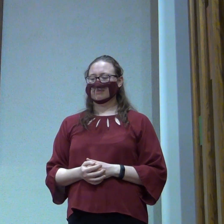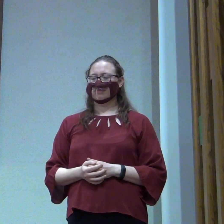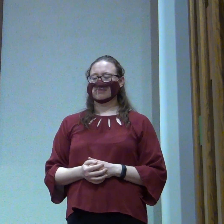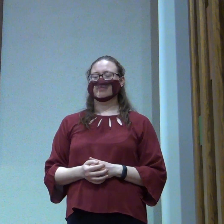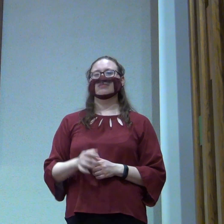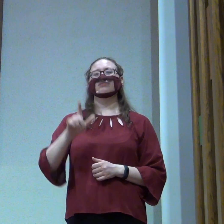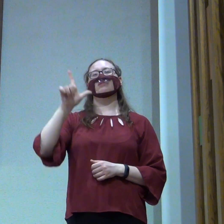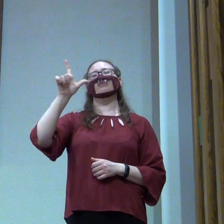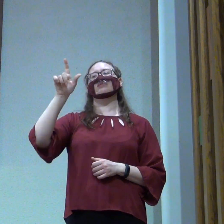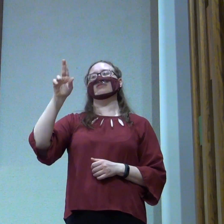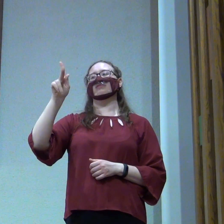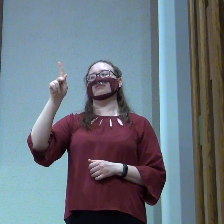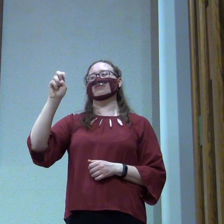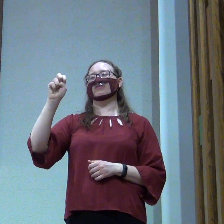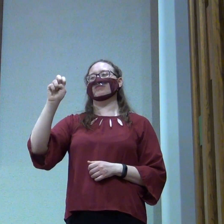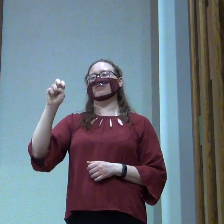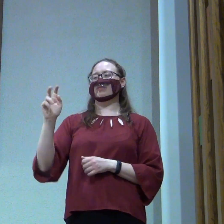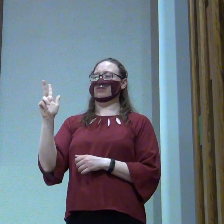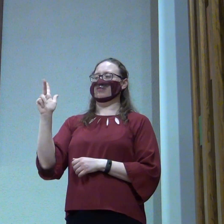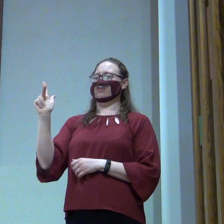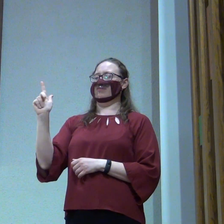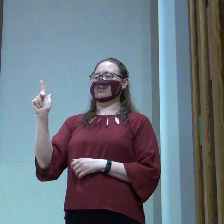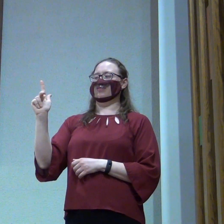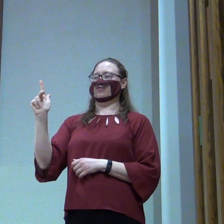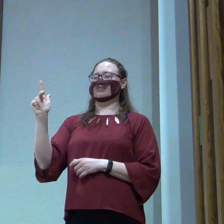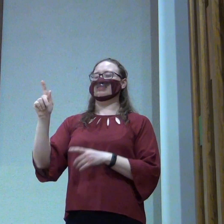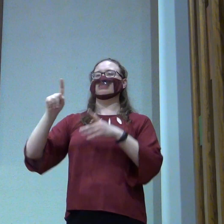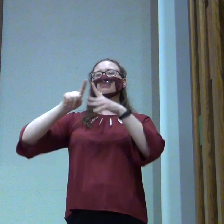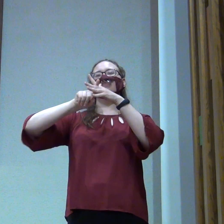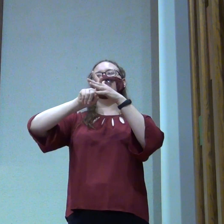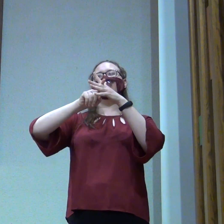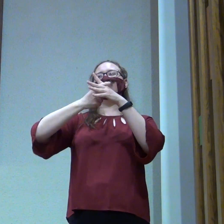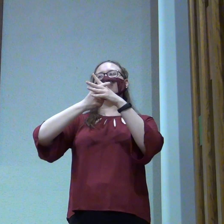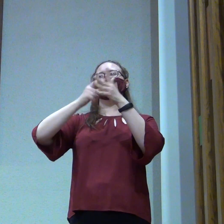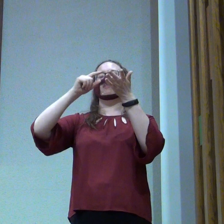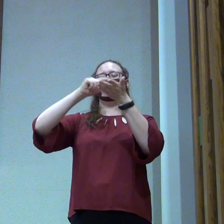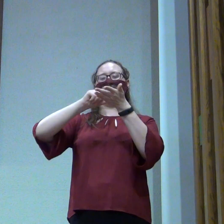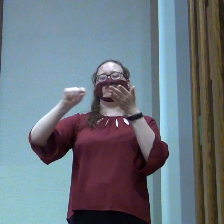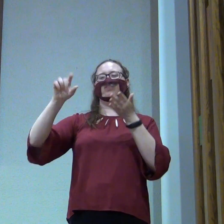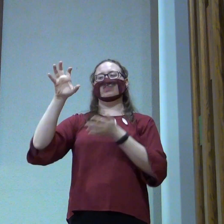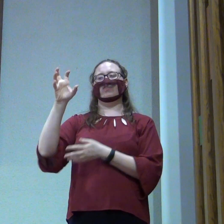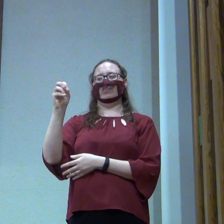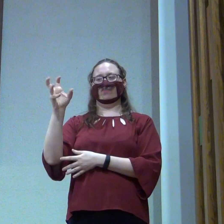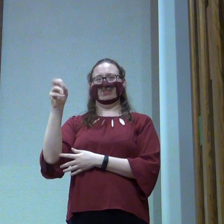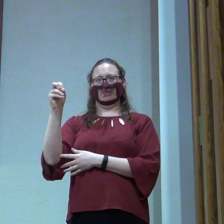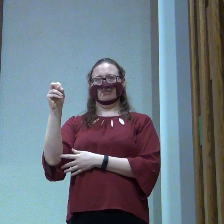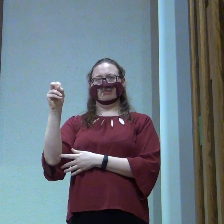And Luke 23, starting with verse